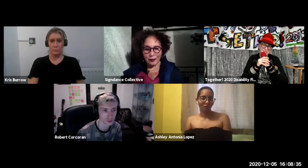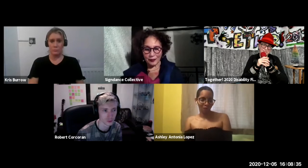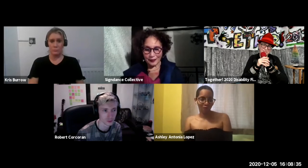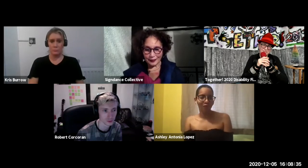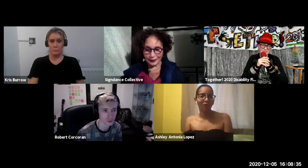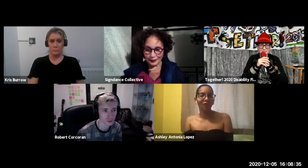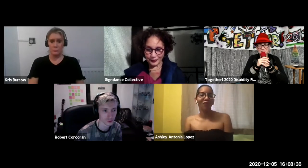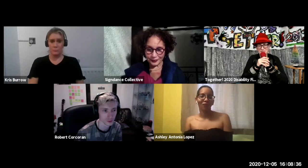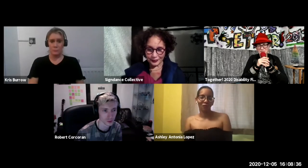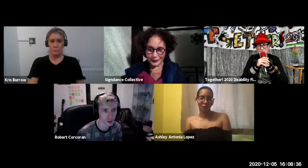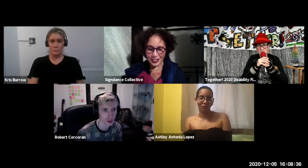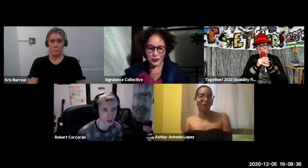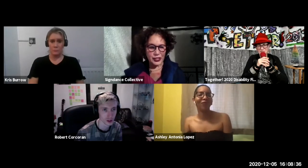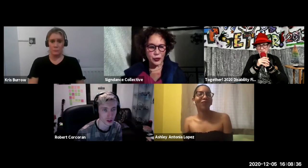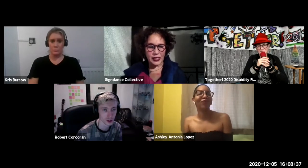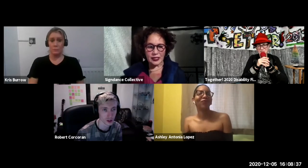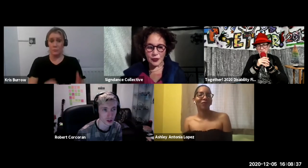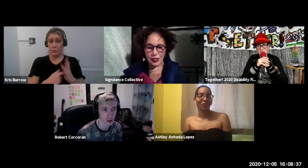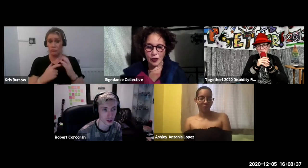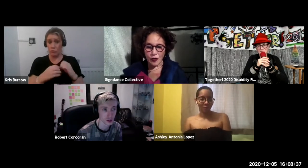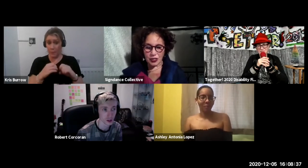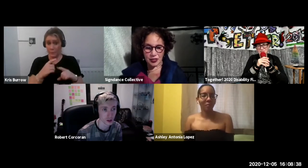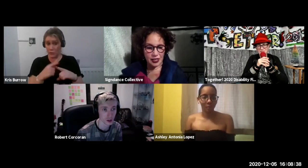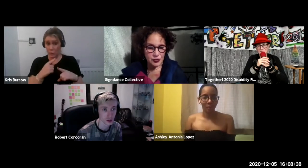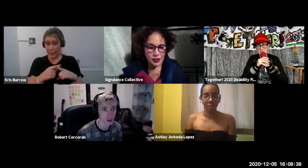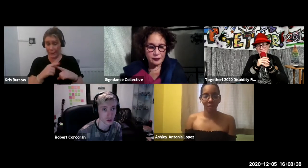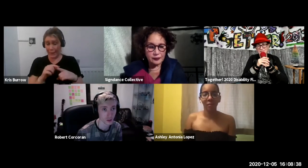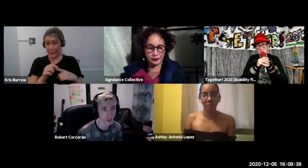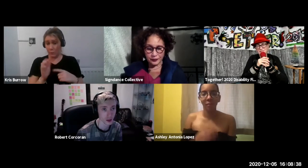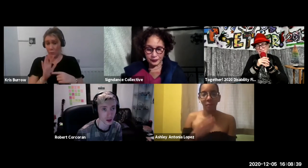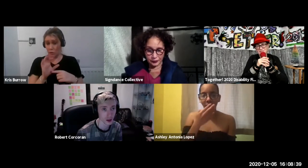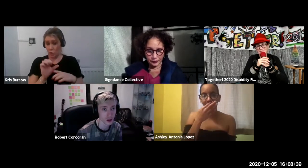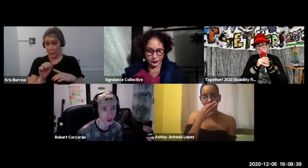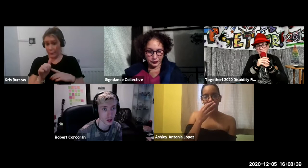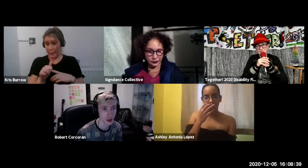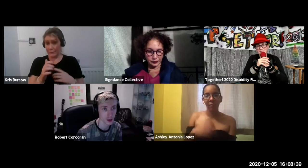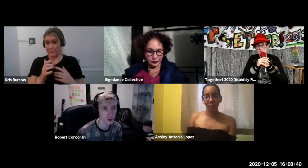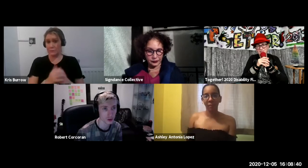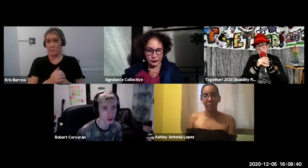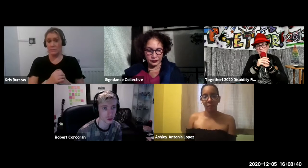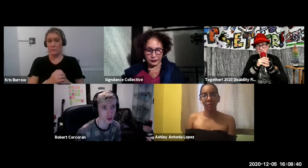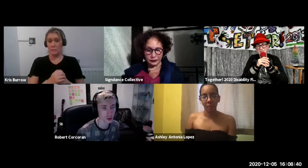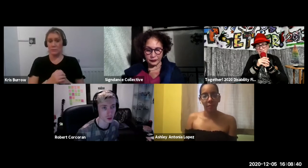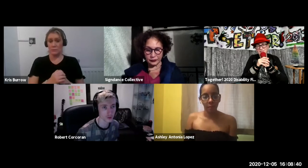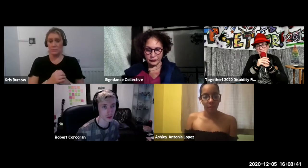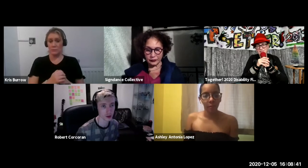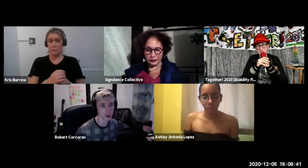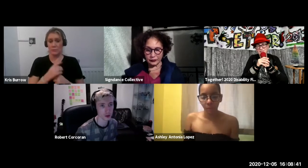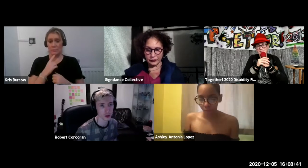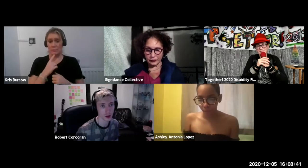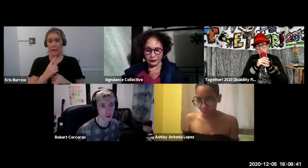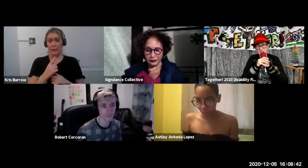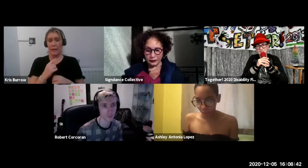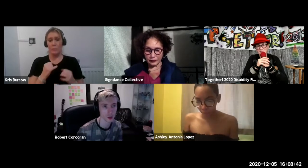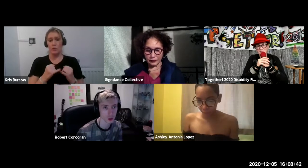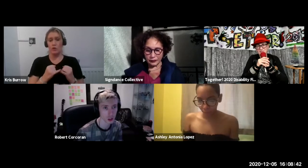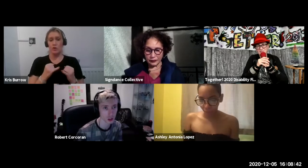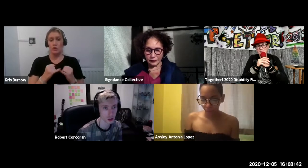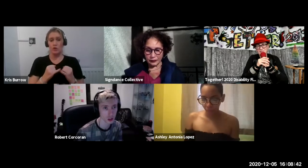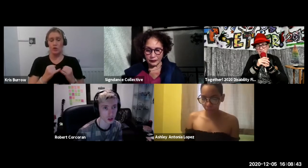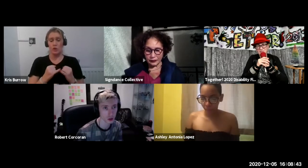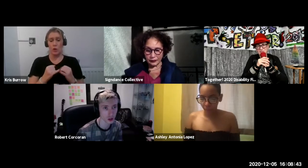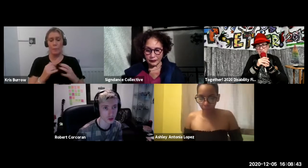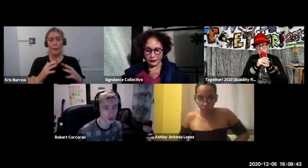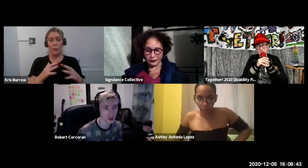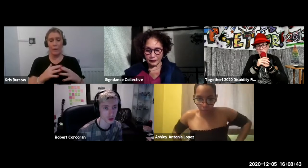Rob, just really quickly so we can go on to the next one. Yeah, that was Subi Whitfield.